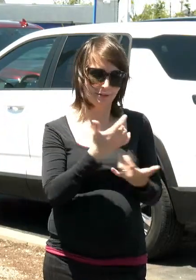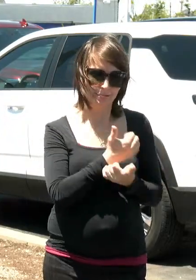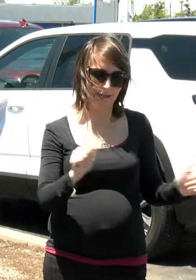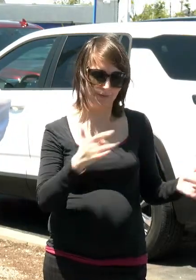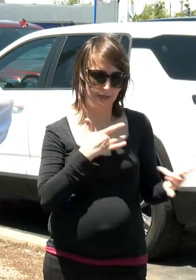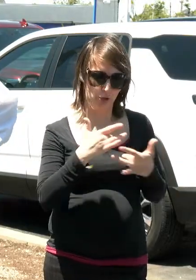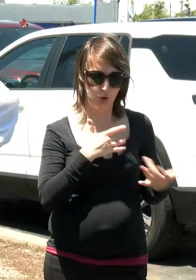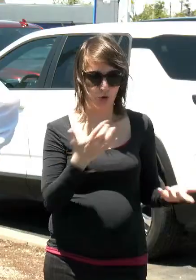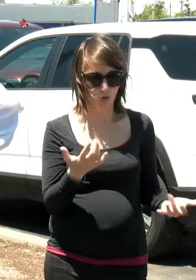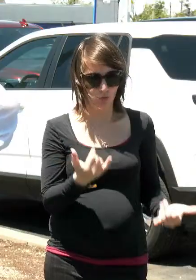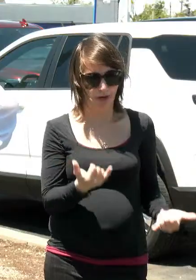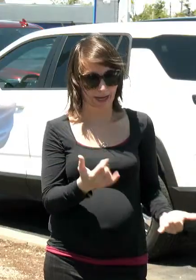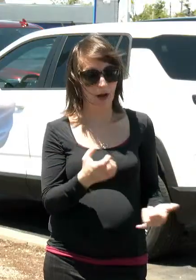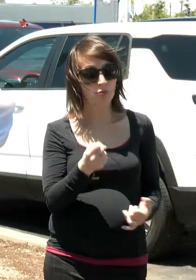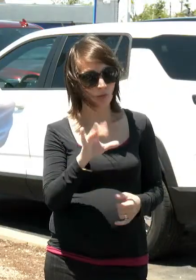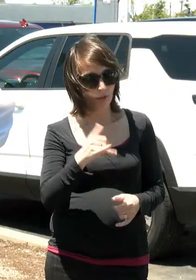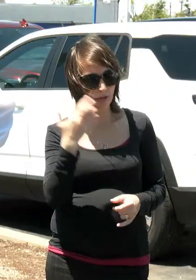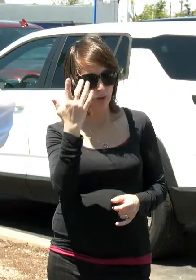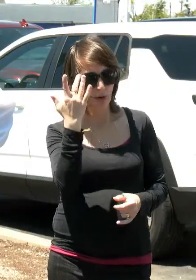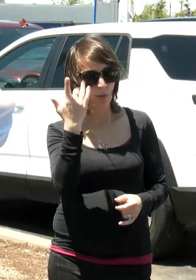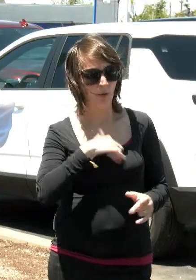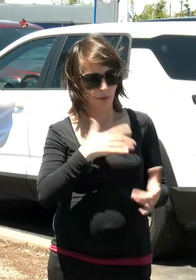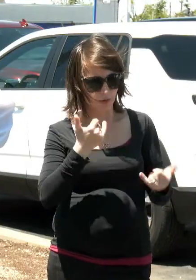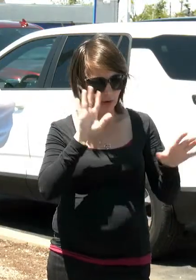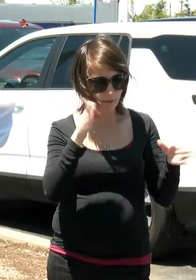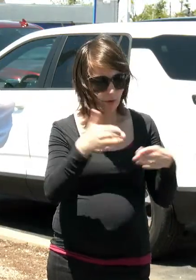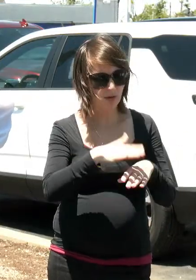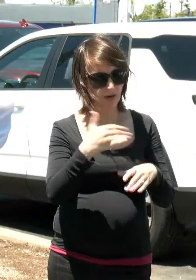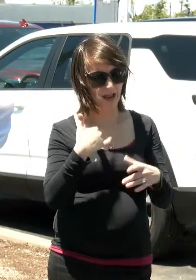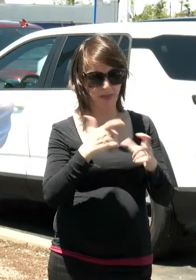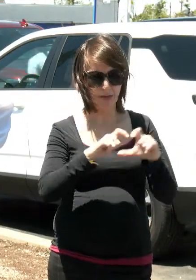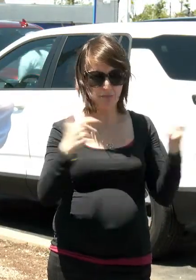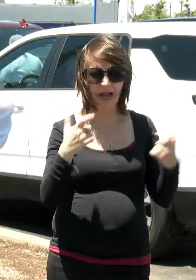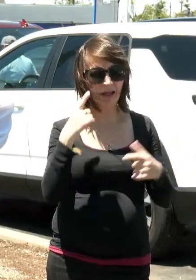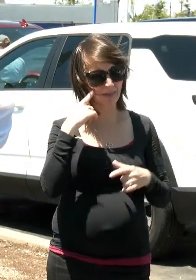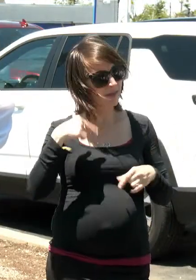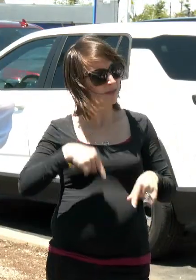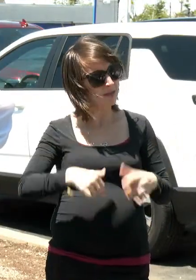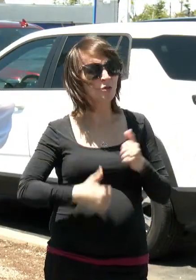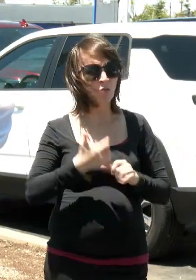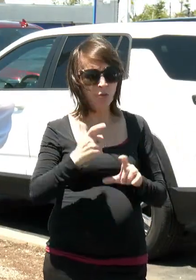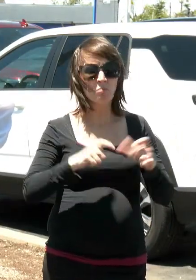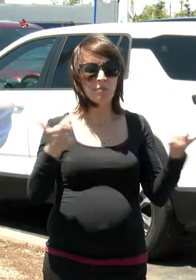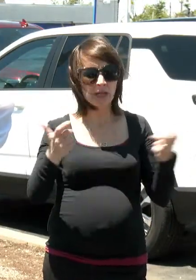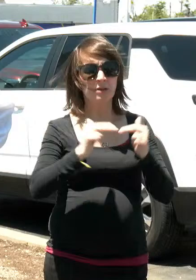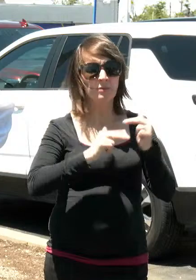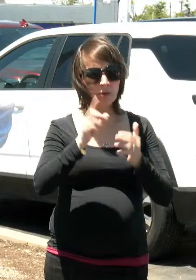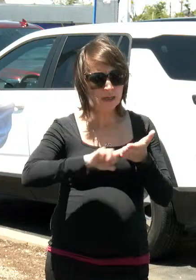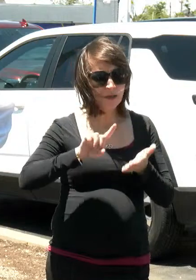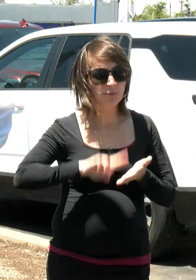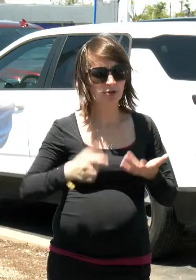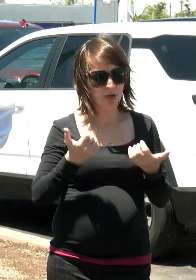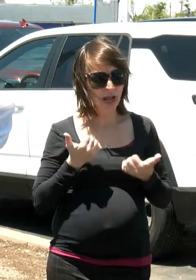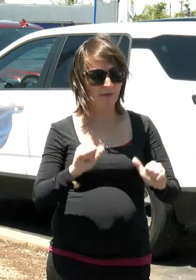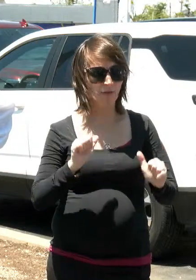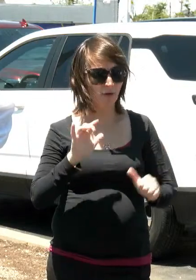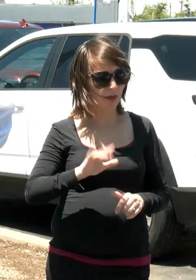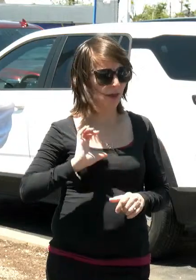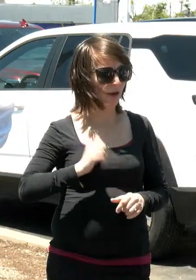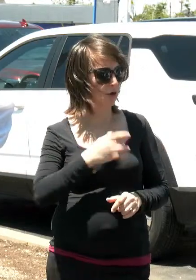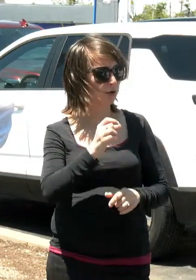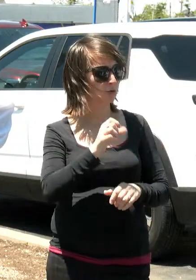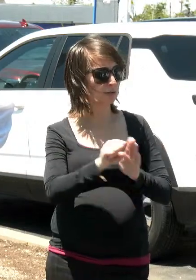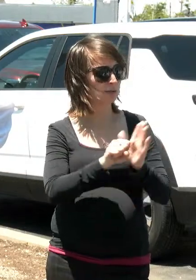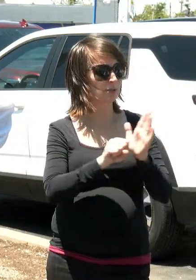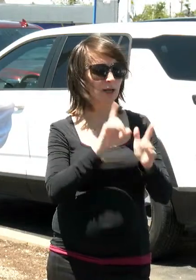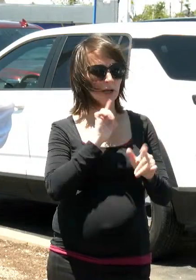is why we're focused on having this enormous team. I think it's the biggest building inspection effort that our state has ever